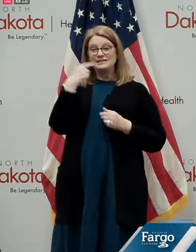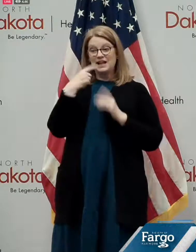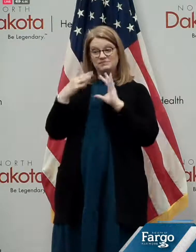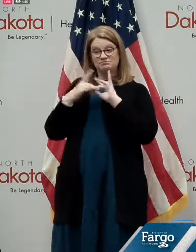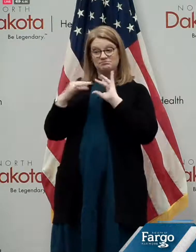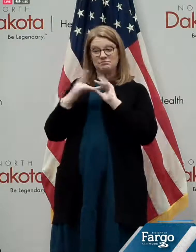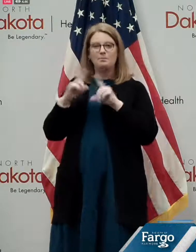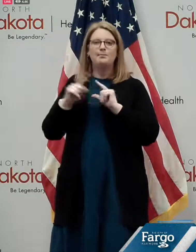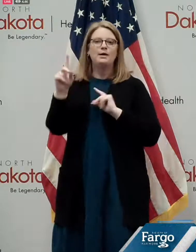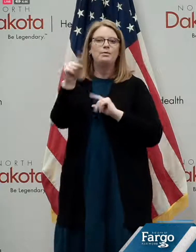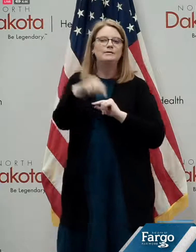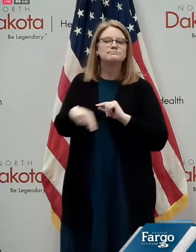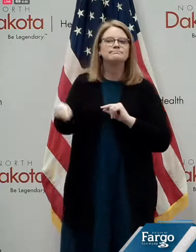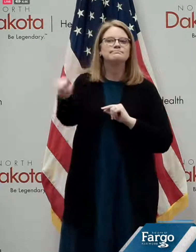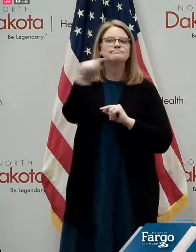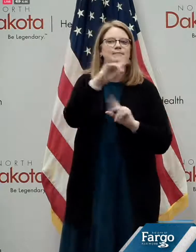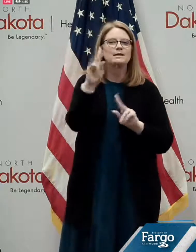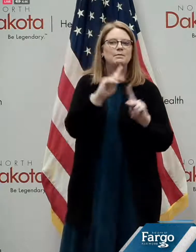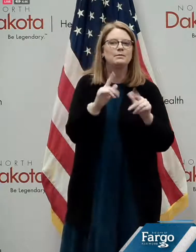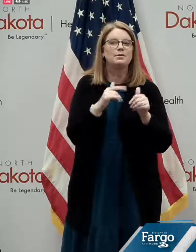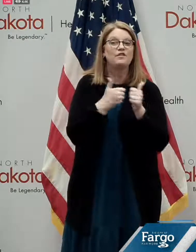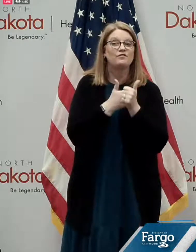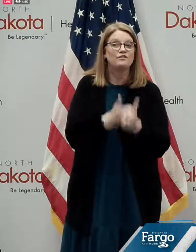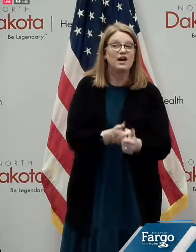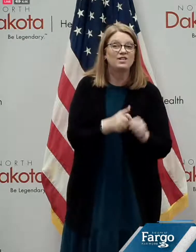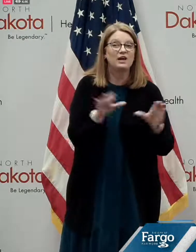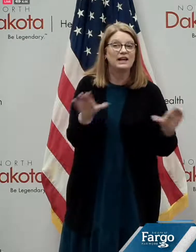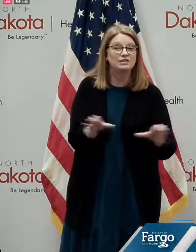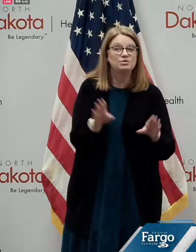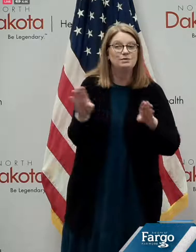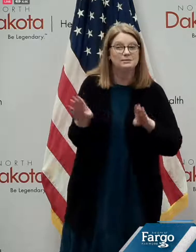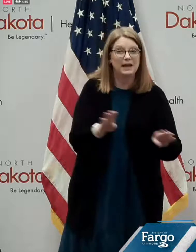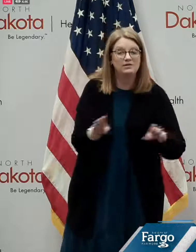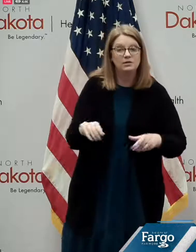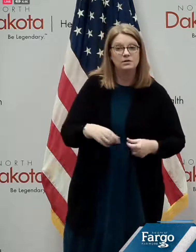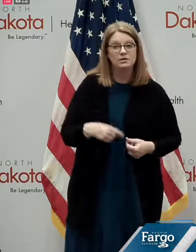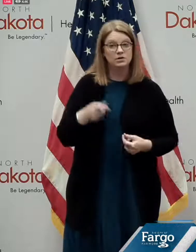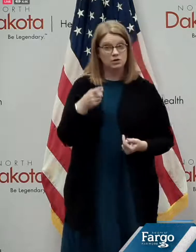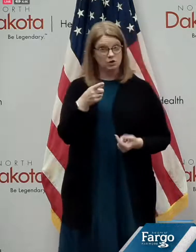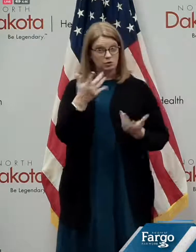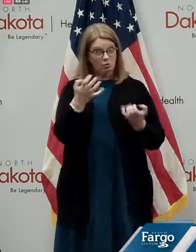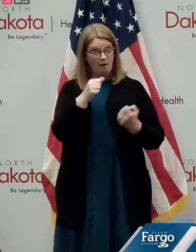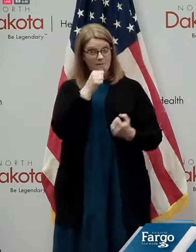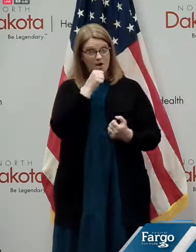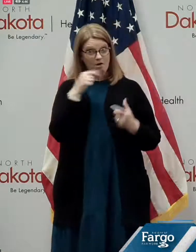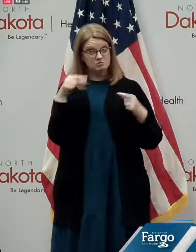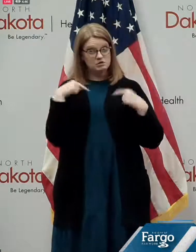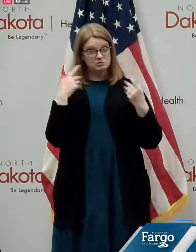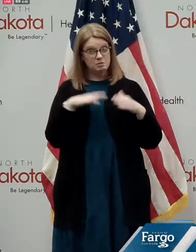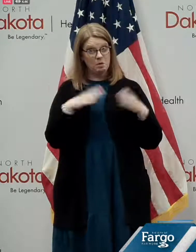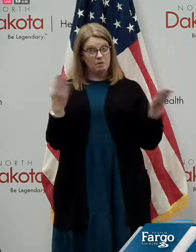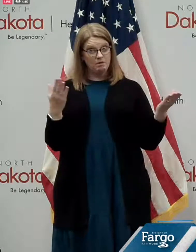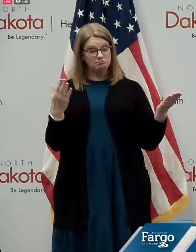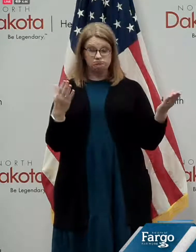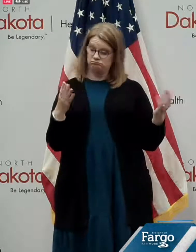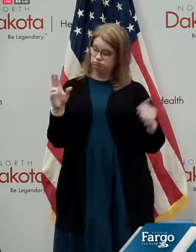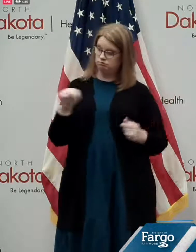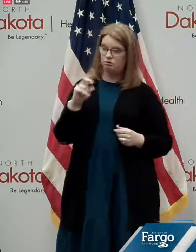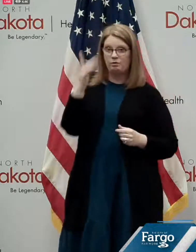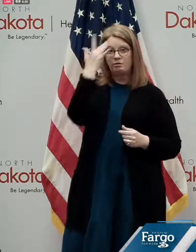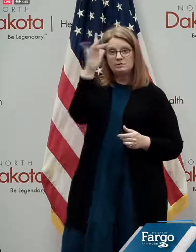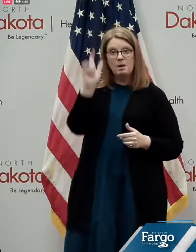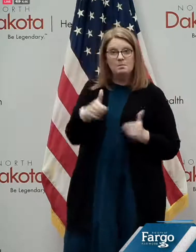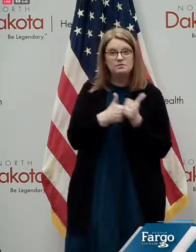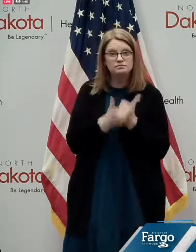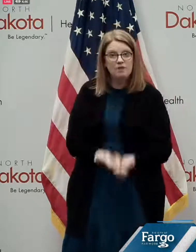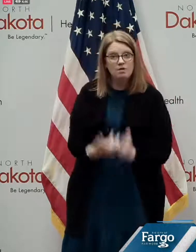what people do. And if people want bars and gyms to stay open, then be North Dakota smart. If you want to be